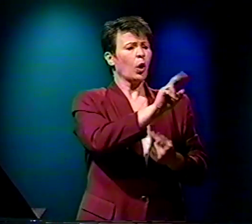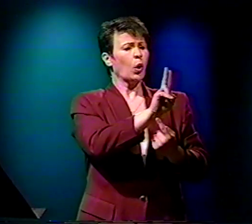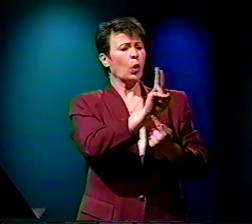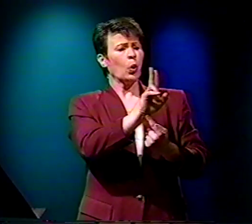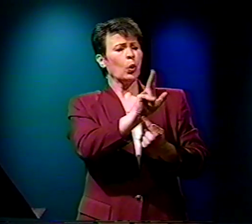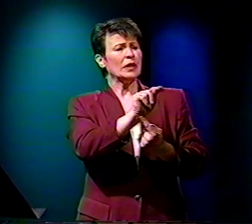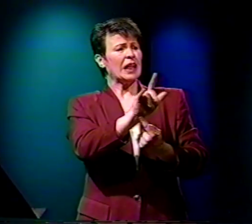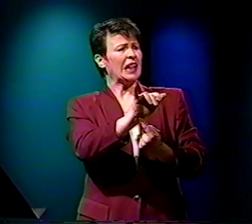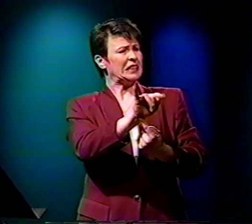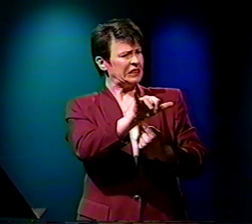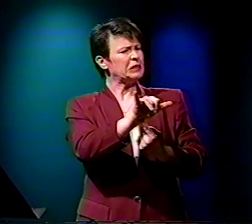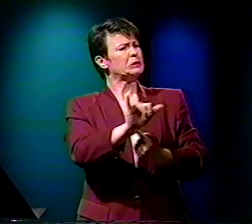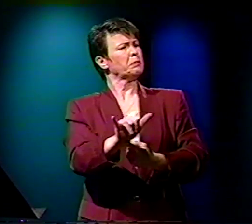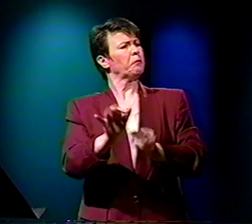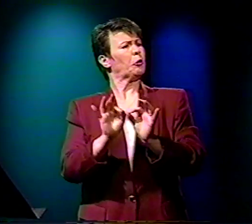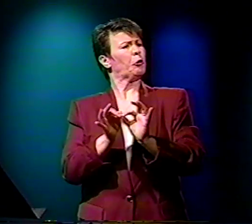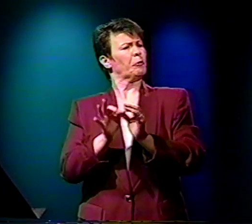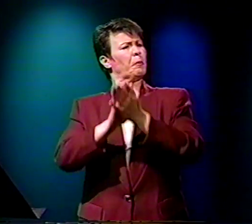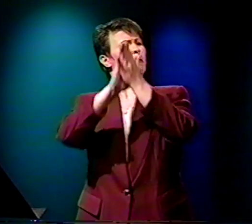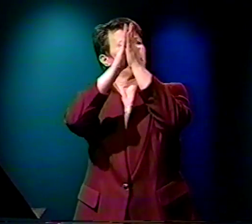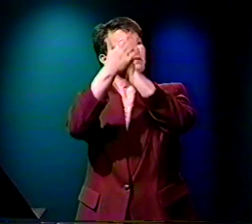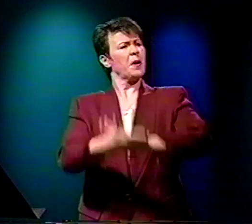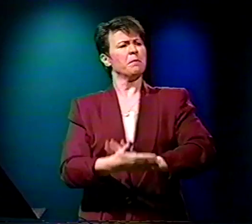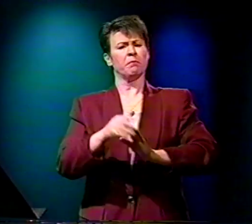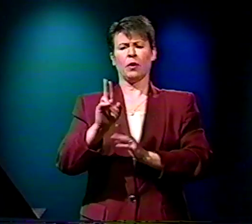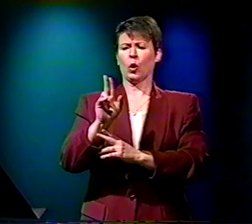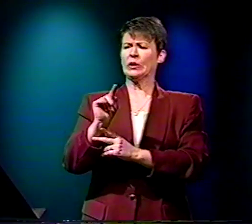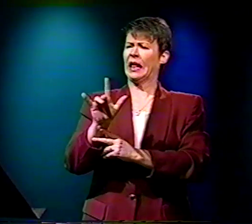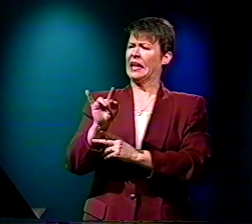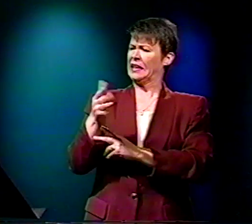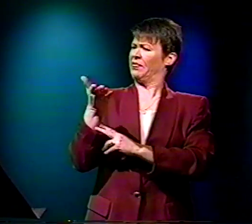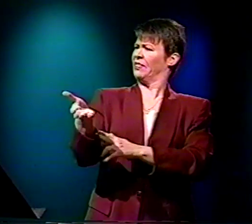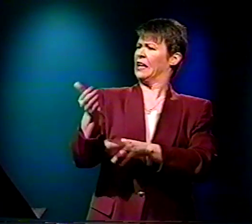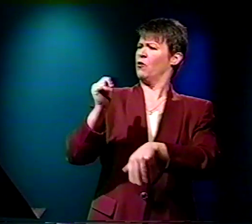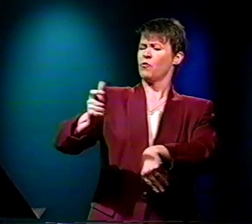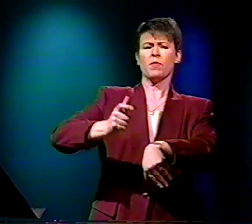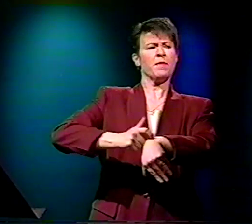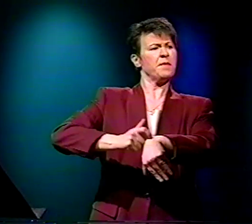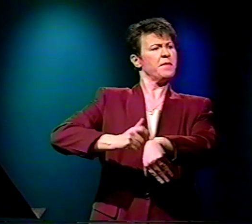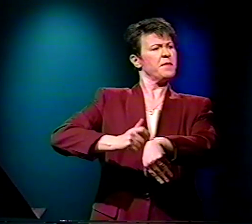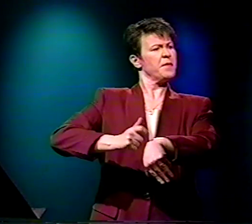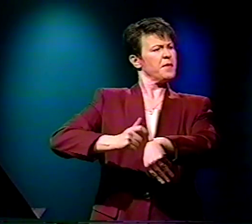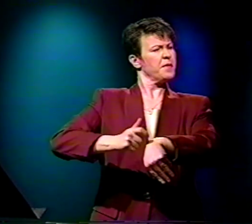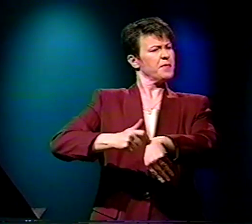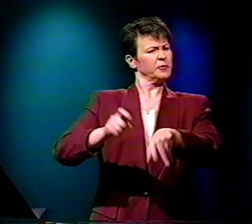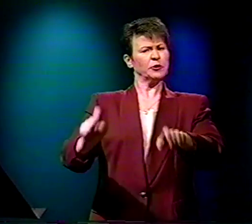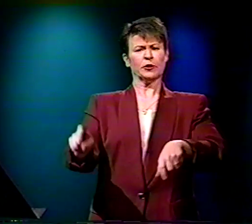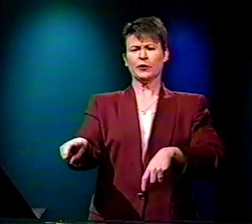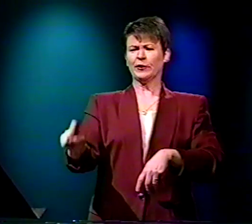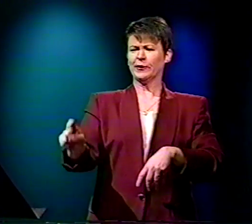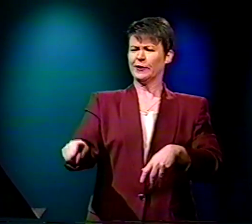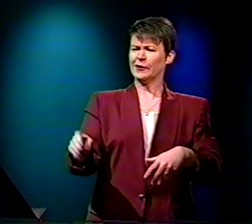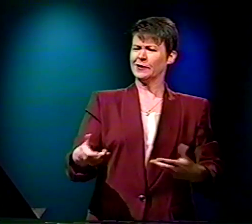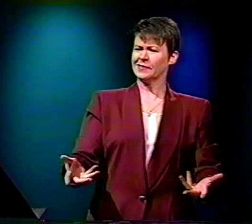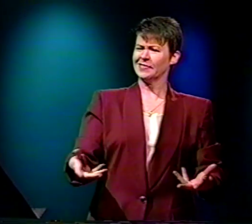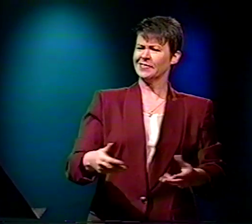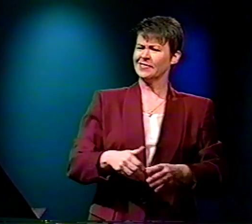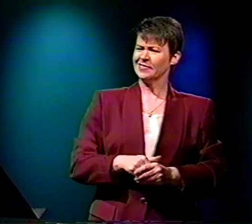need that ramp. I mean, it's simply a view of having utility services. Utilities are available at all times, and